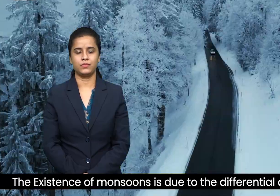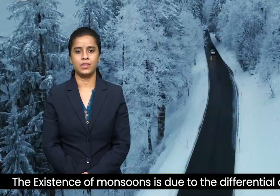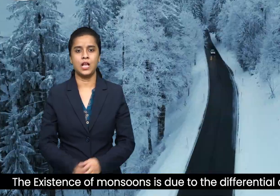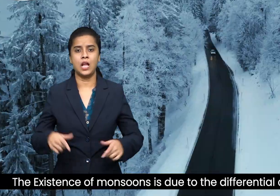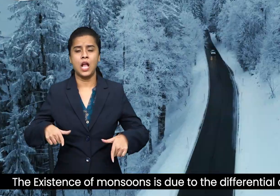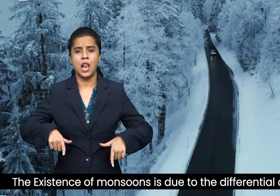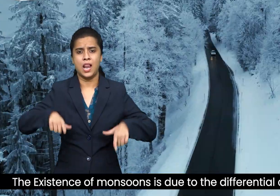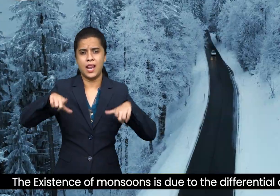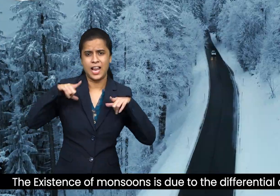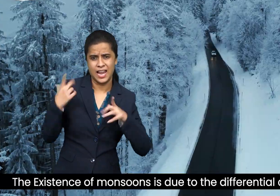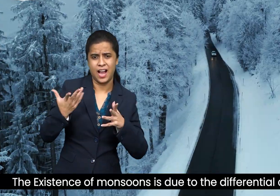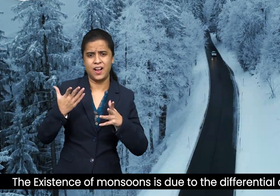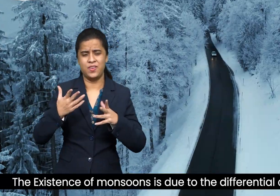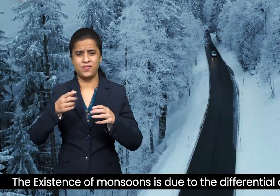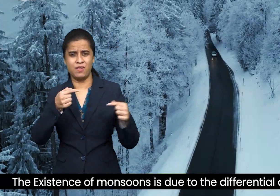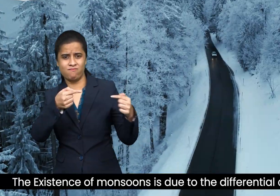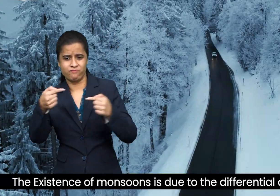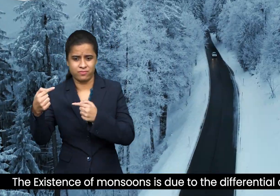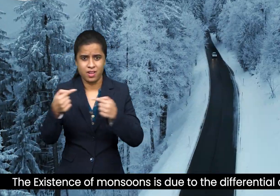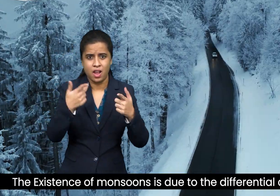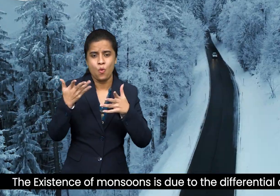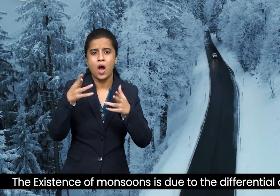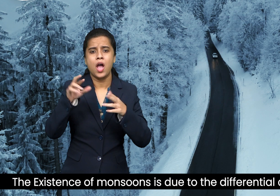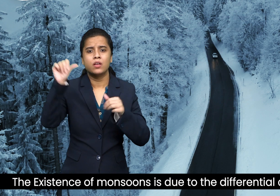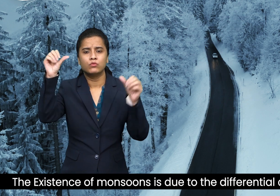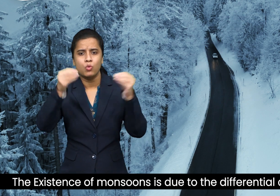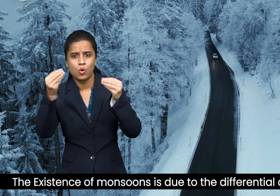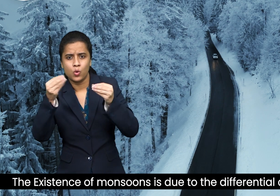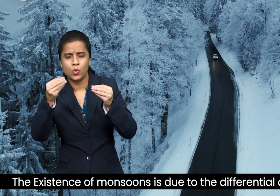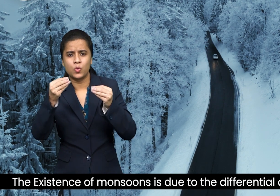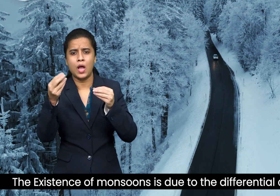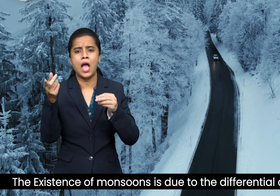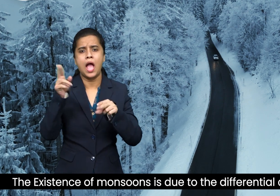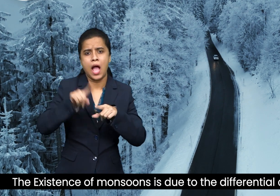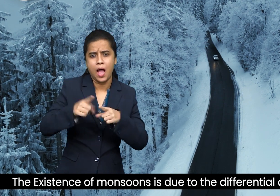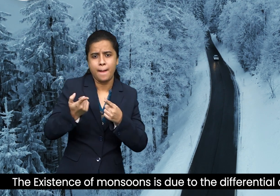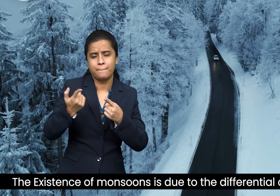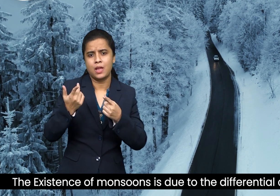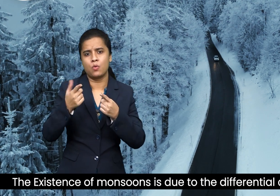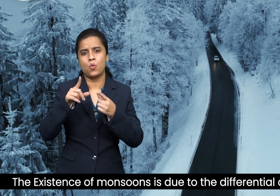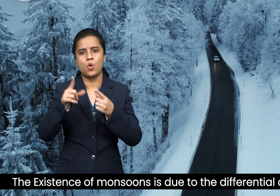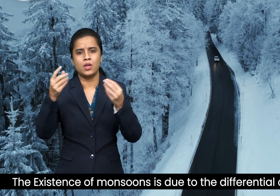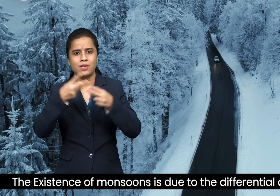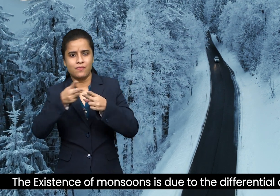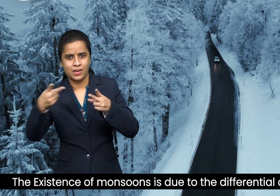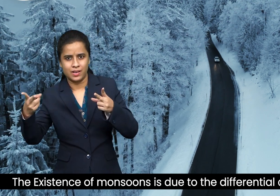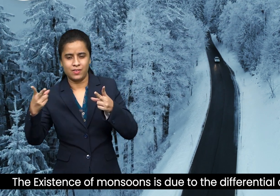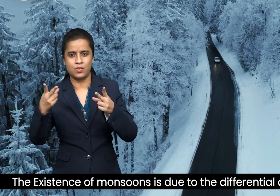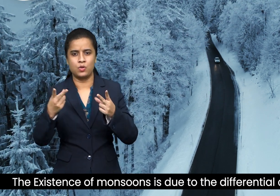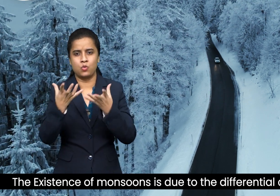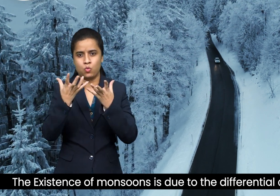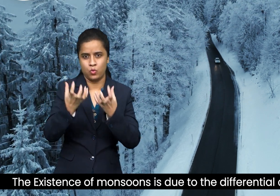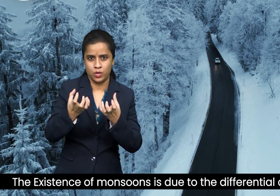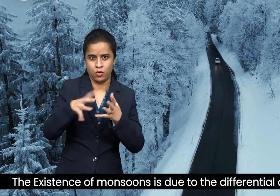The existence of monsoon is due to the differential cooling of land and sea.